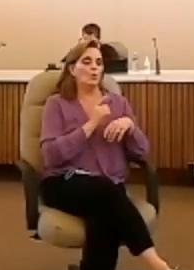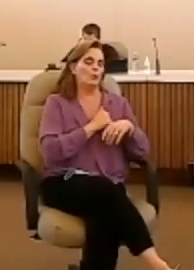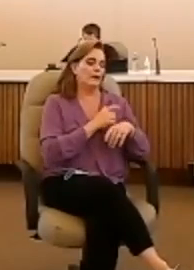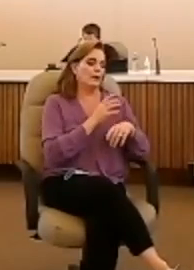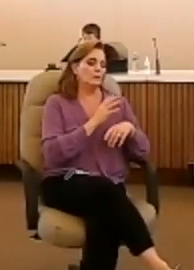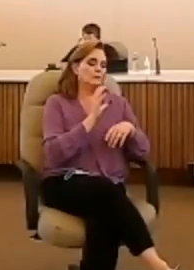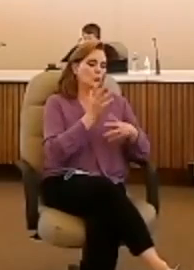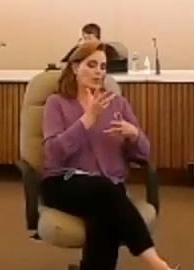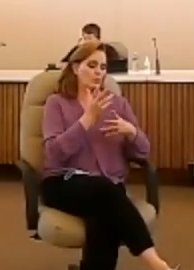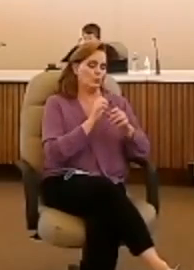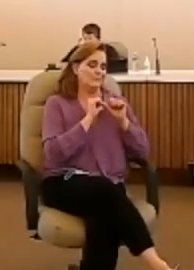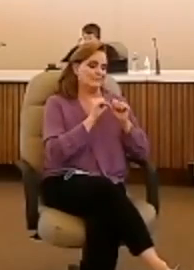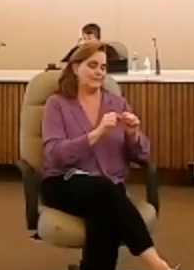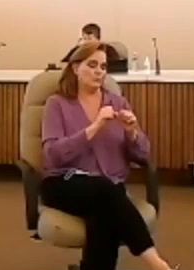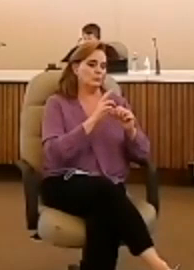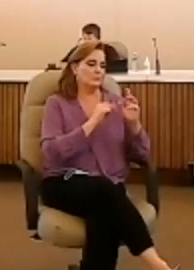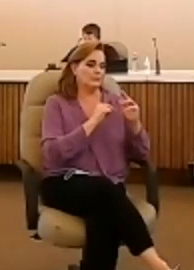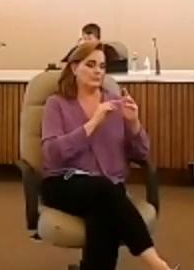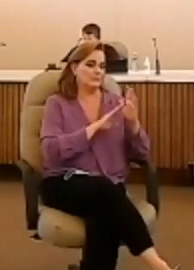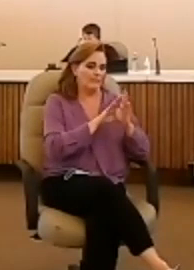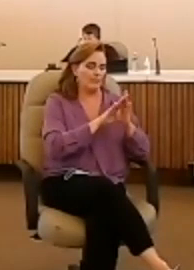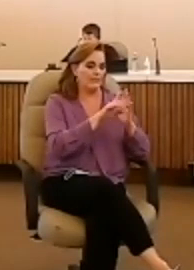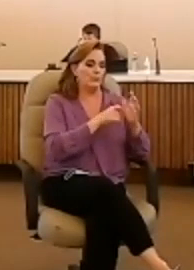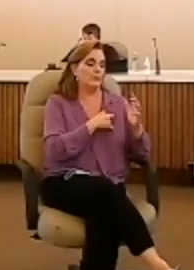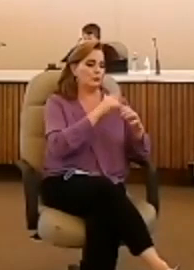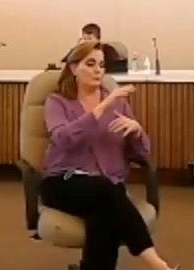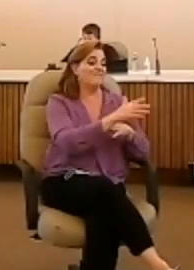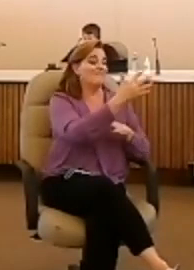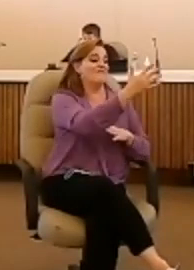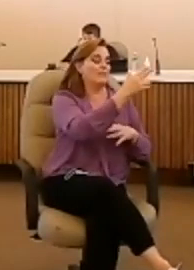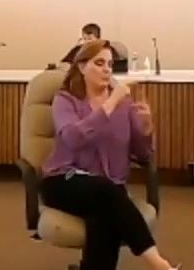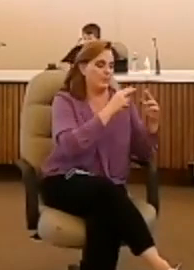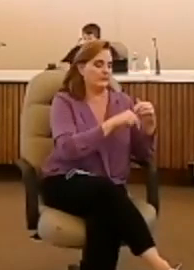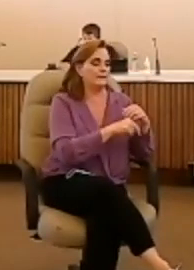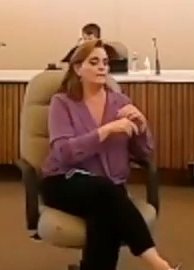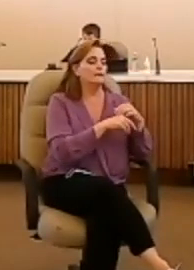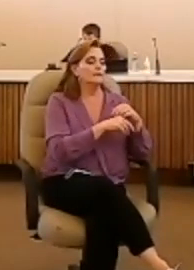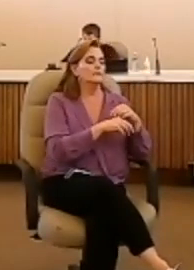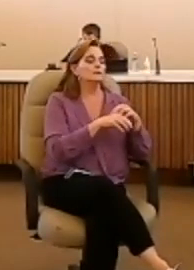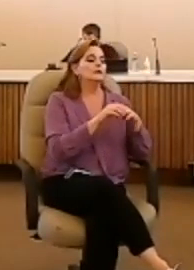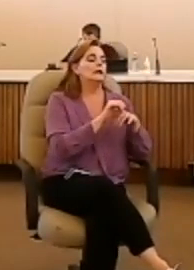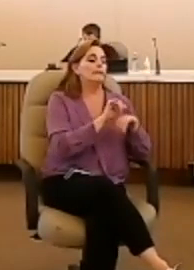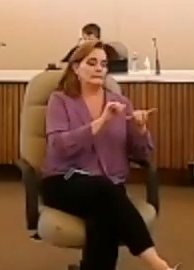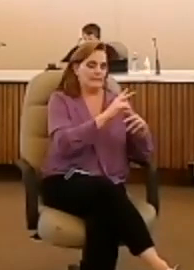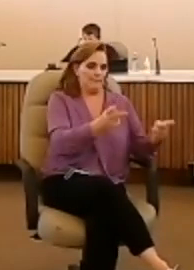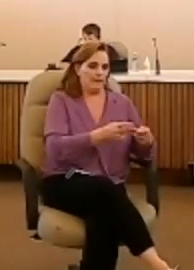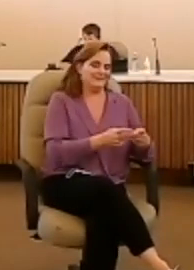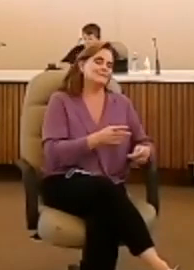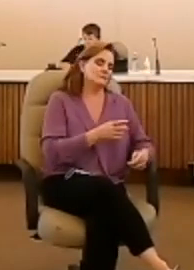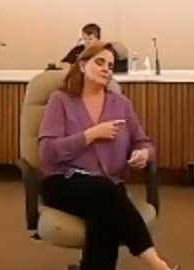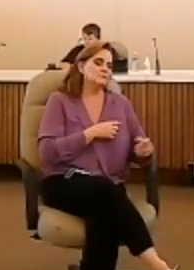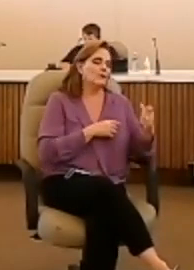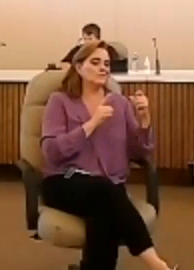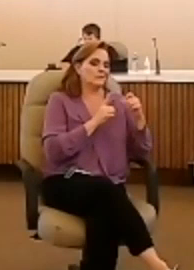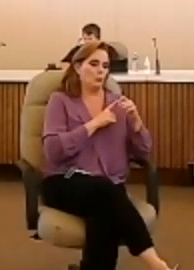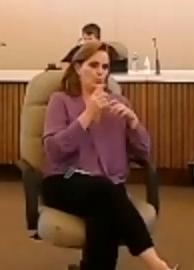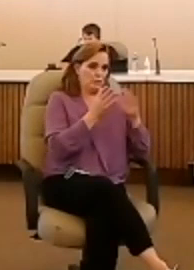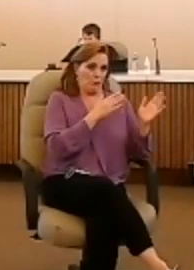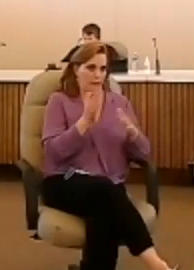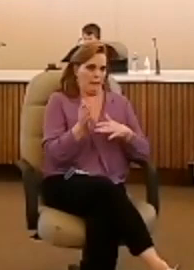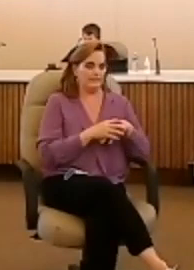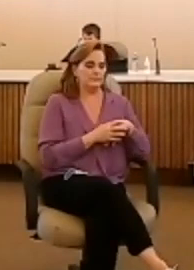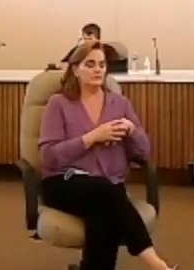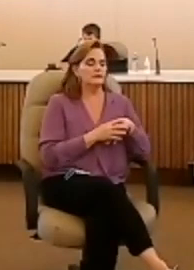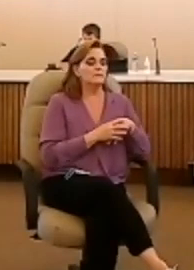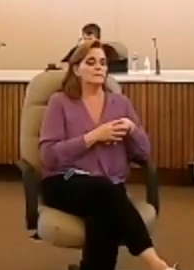development and build the fifth building out on the site. This was always kind of originally planned as part of our application,